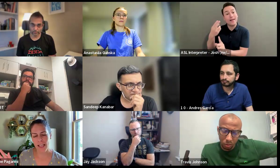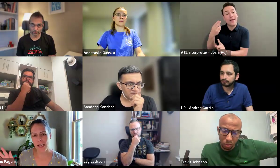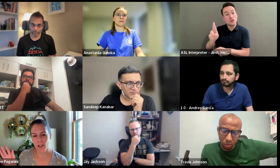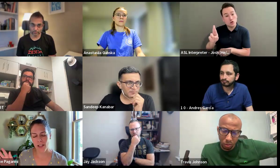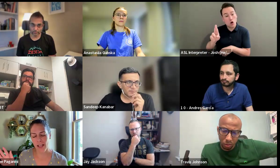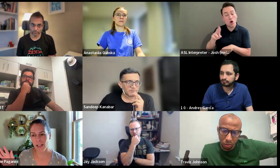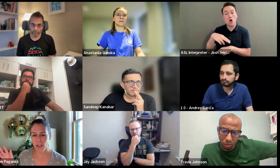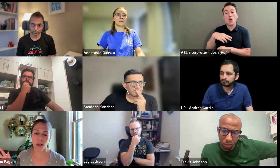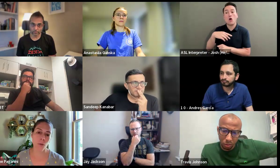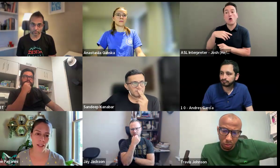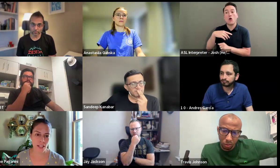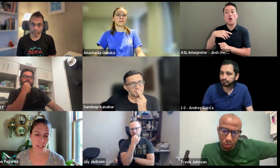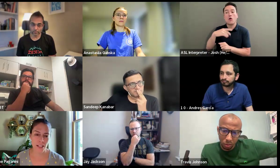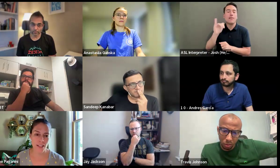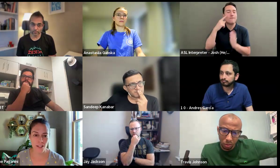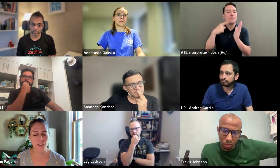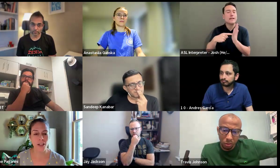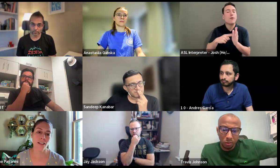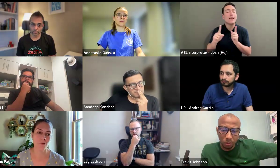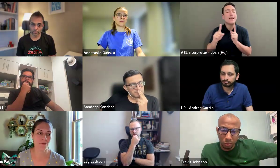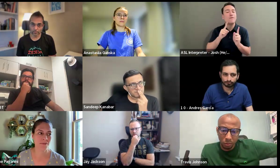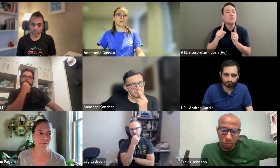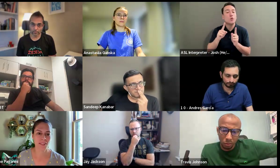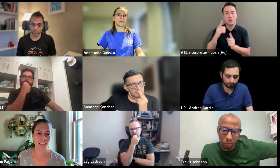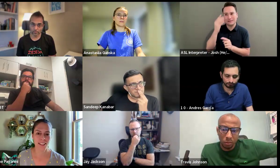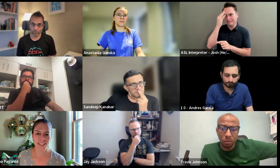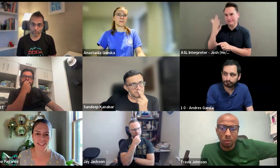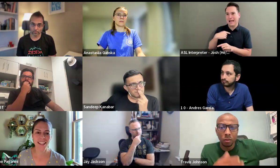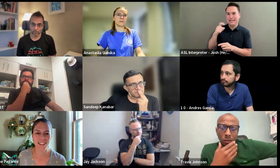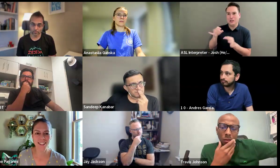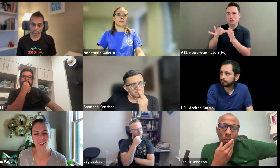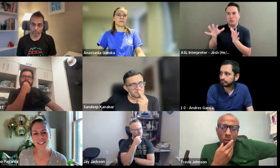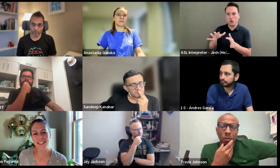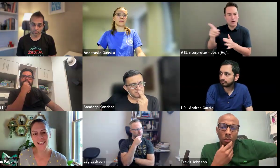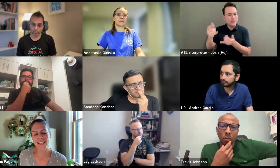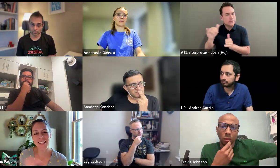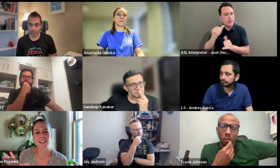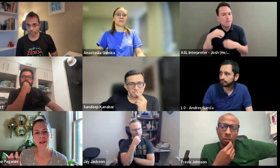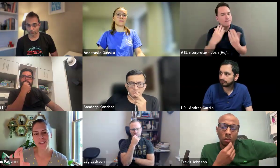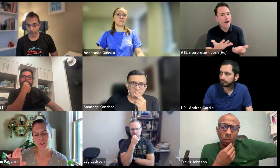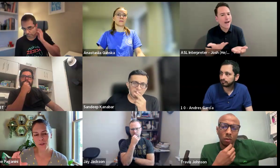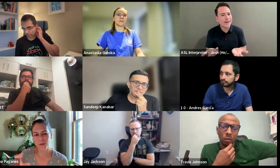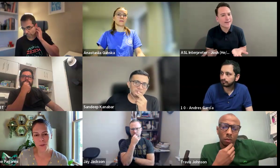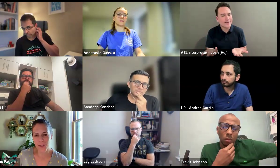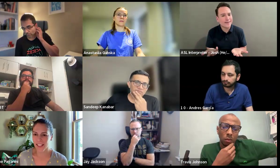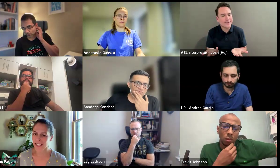they tell HR what they need, it's still not done. So it's like in the email in short form. So it's like